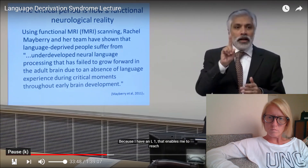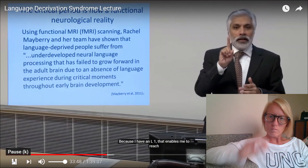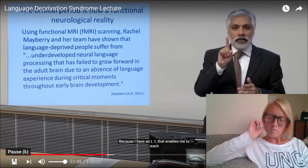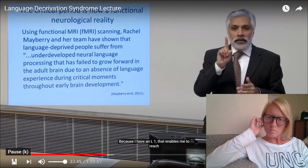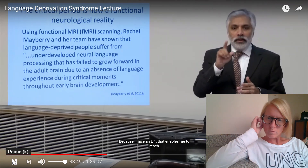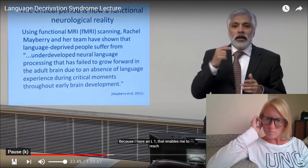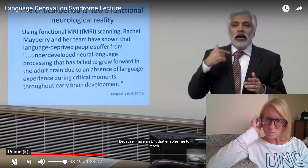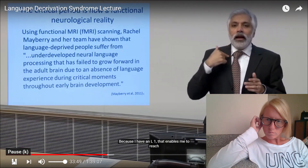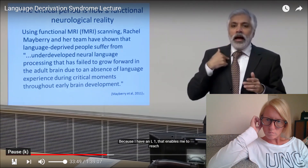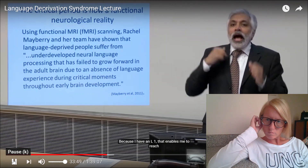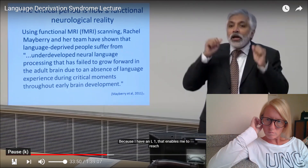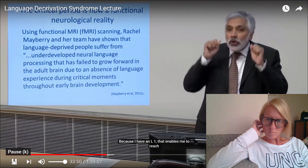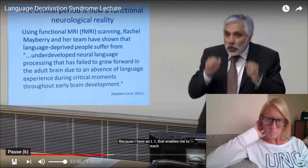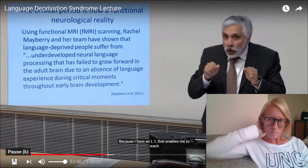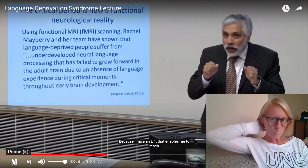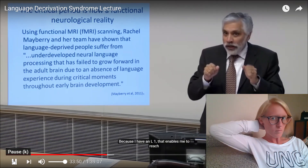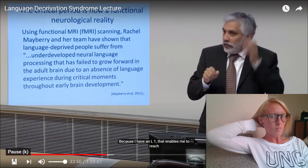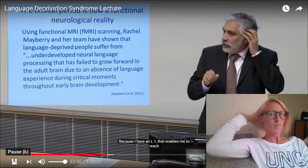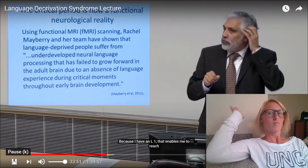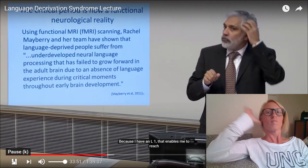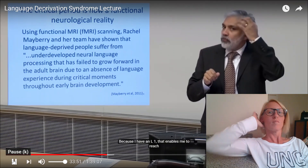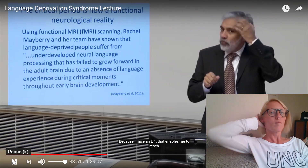Because I have an L1